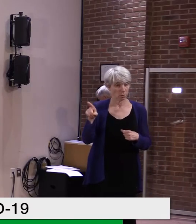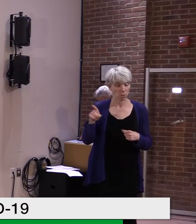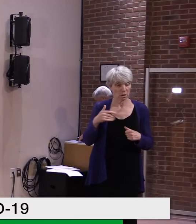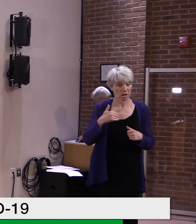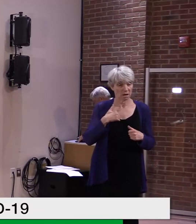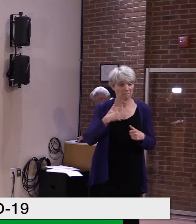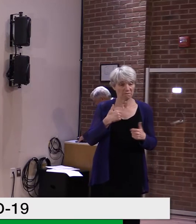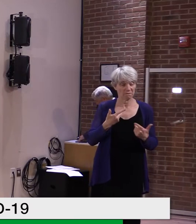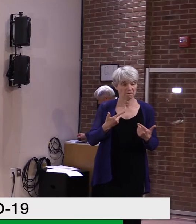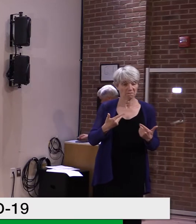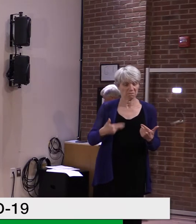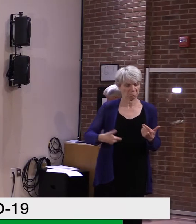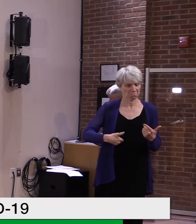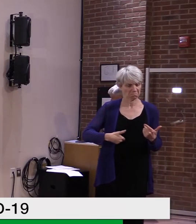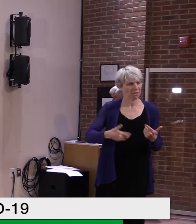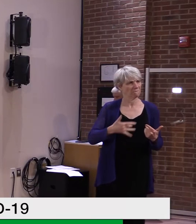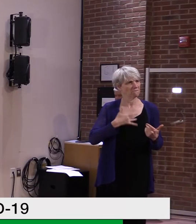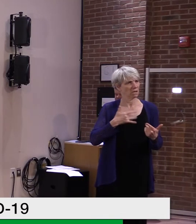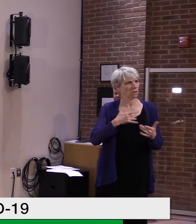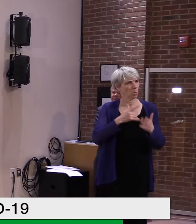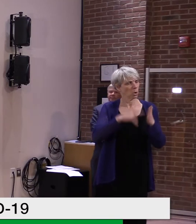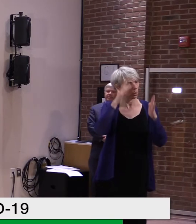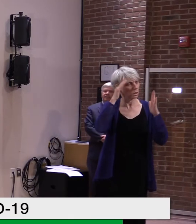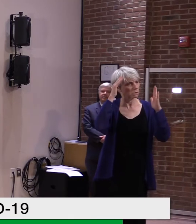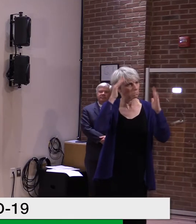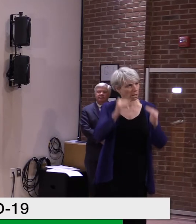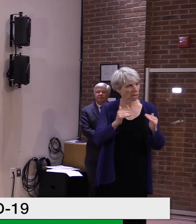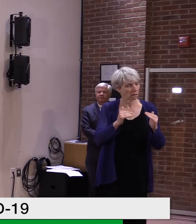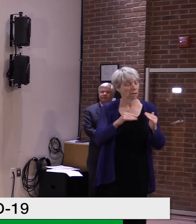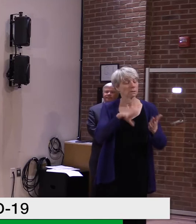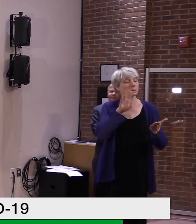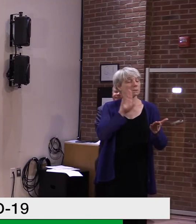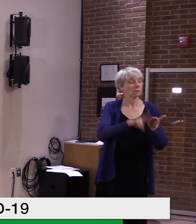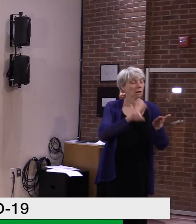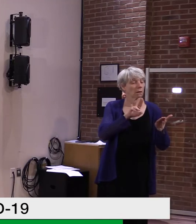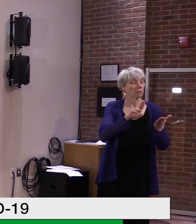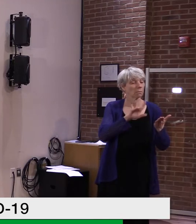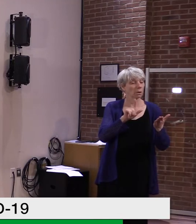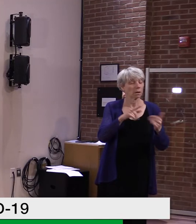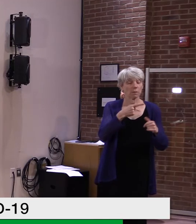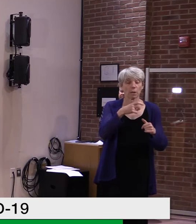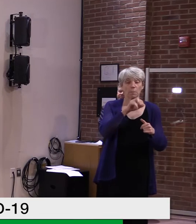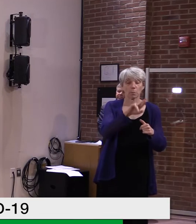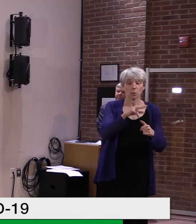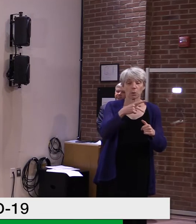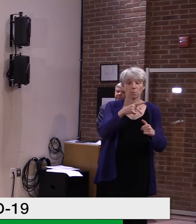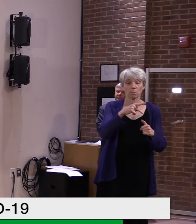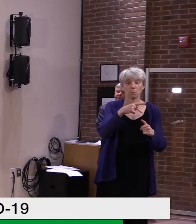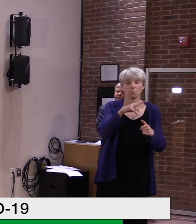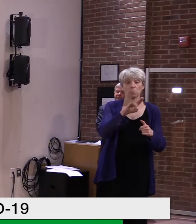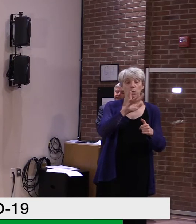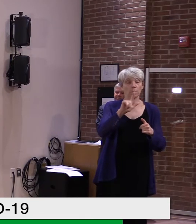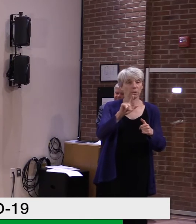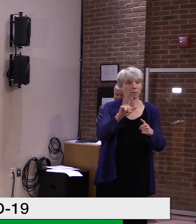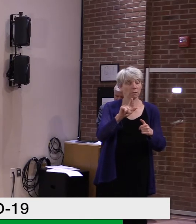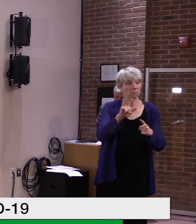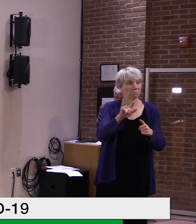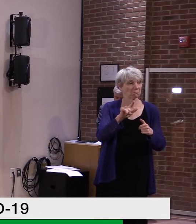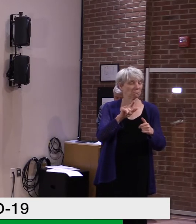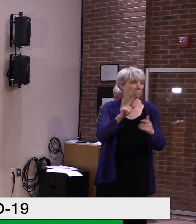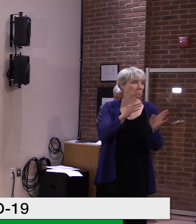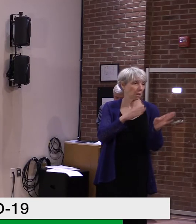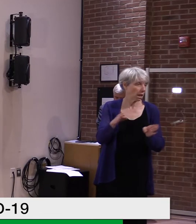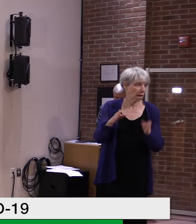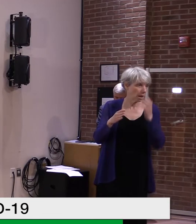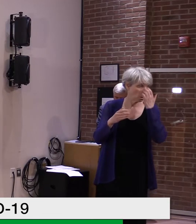any sense of what you're looking for out of moving forward with per pupil factors or a way to implement